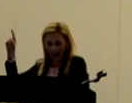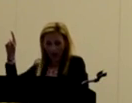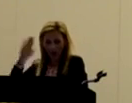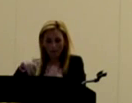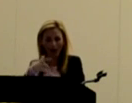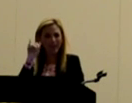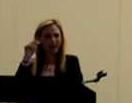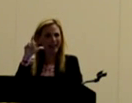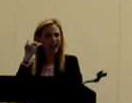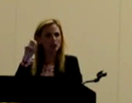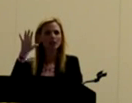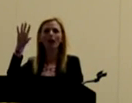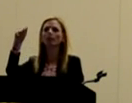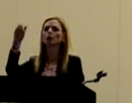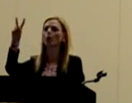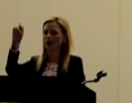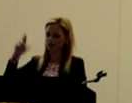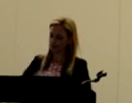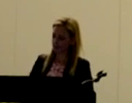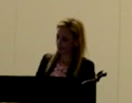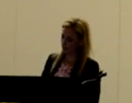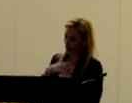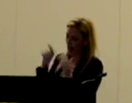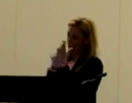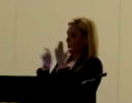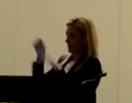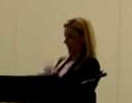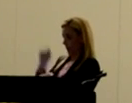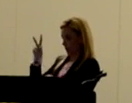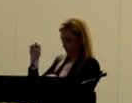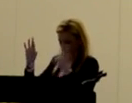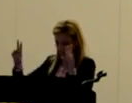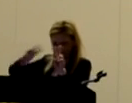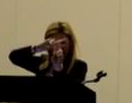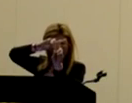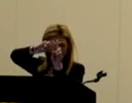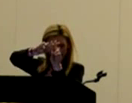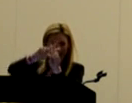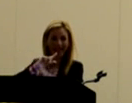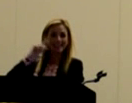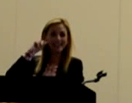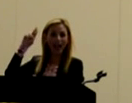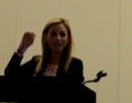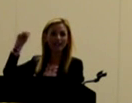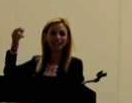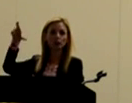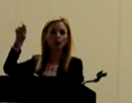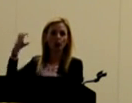out loud about the implication of this on Twitter. And I wrote this on Twitter.